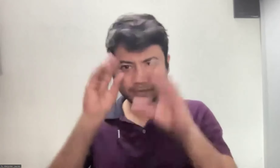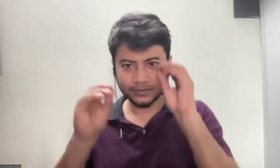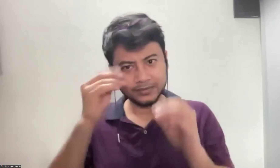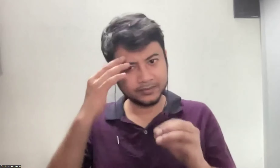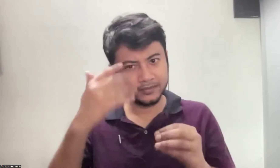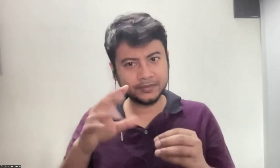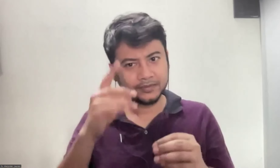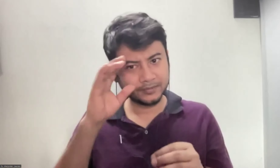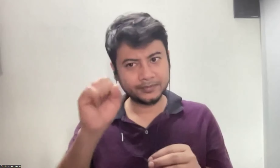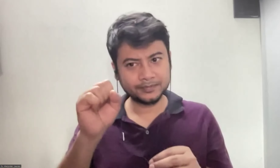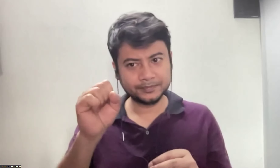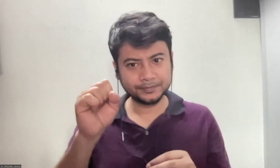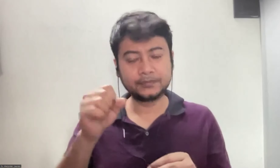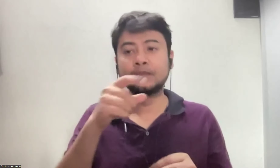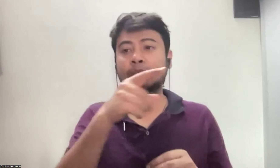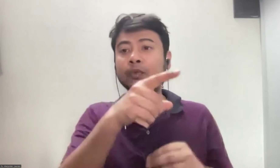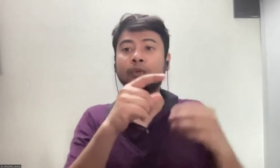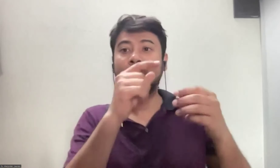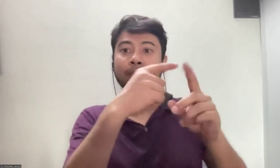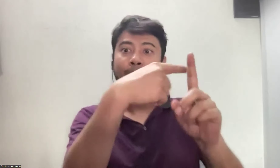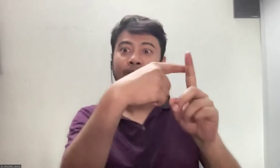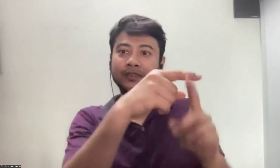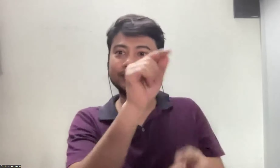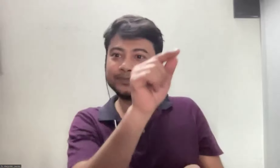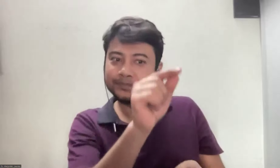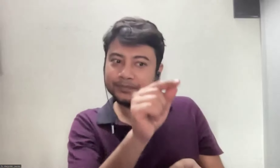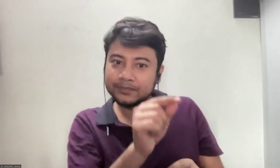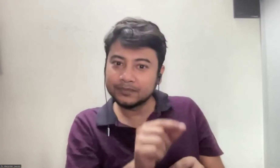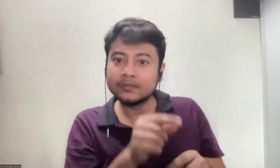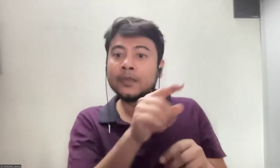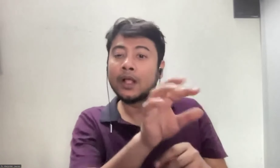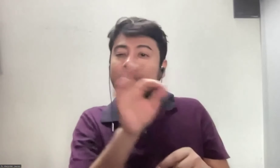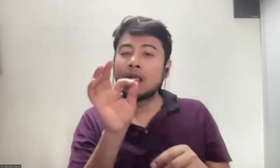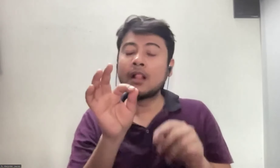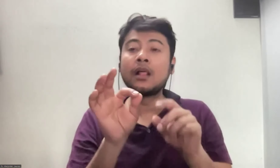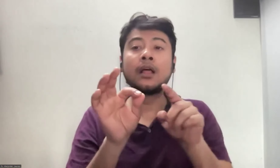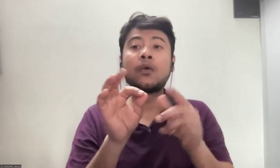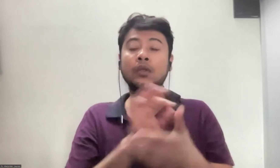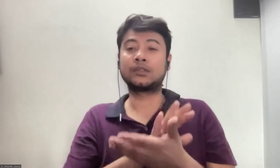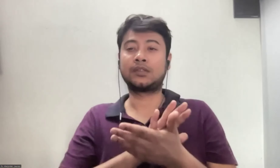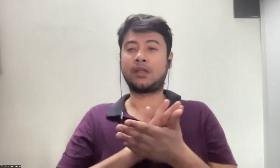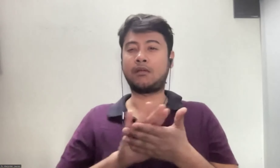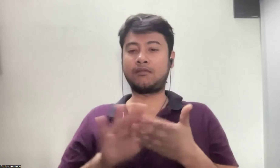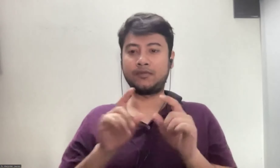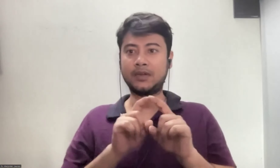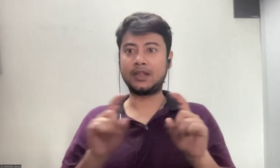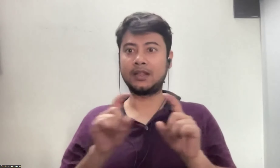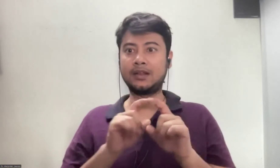are approached, when we are worshipping Tulsi, we become pure from a soul. As a soul, we become